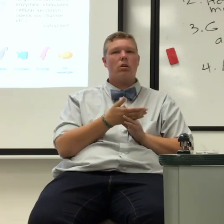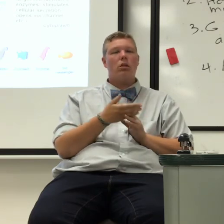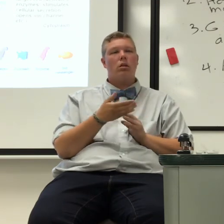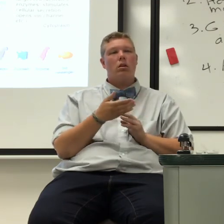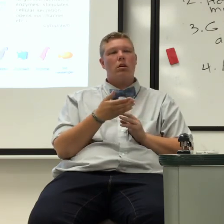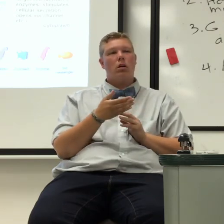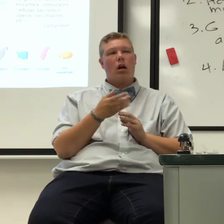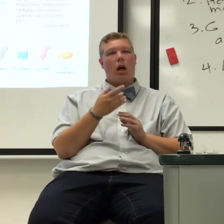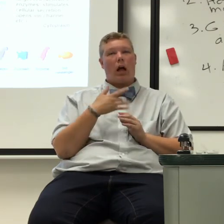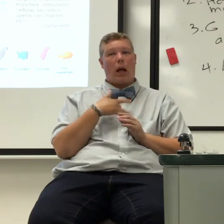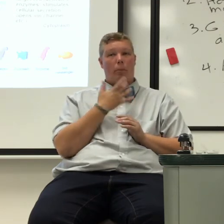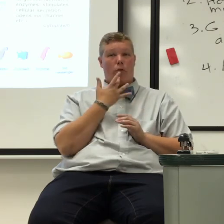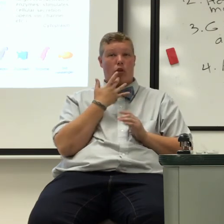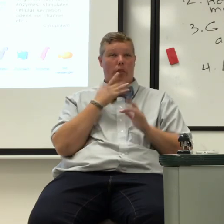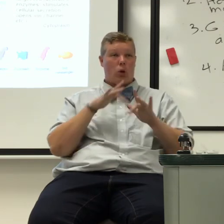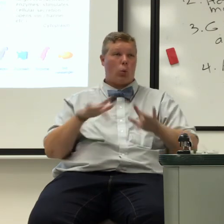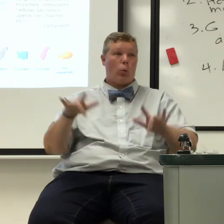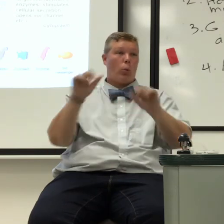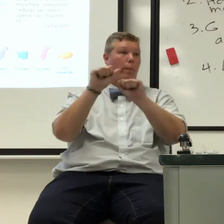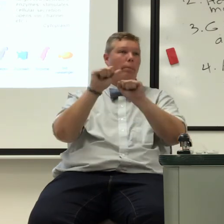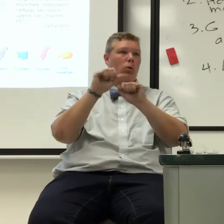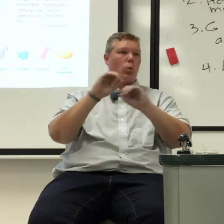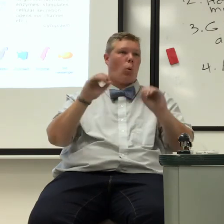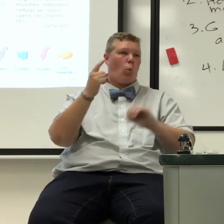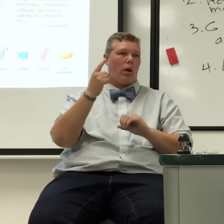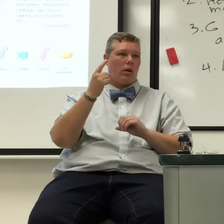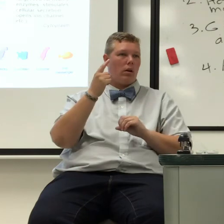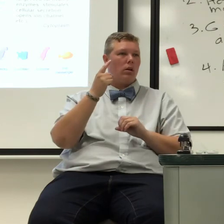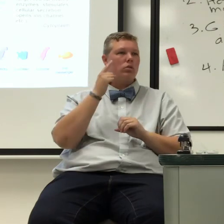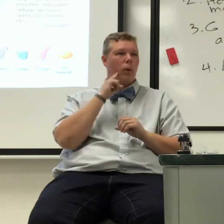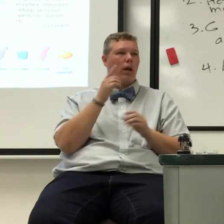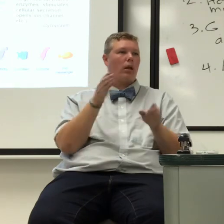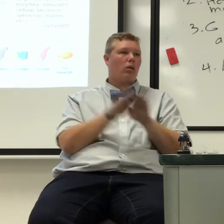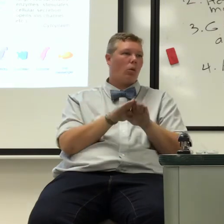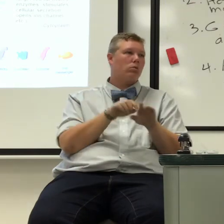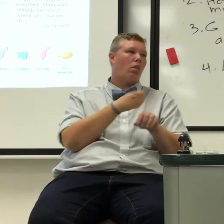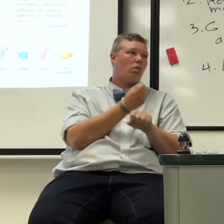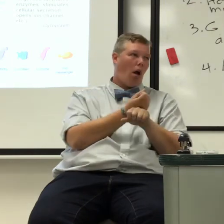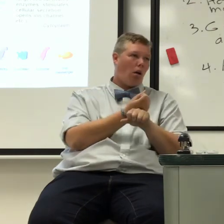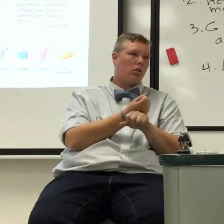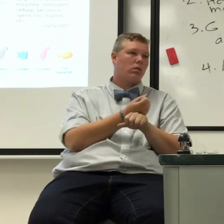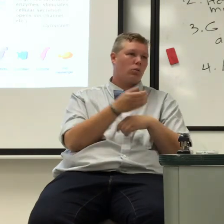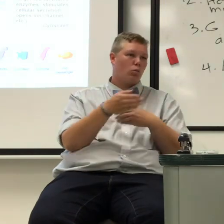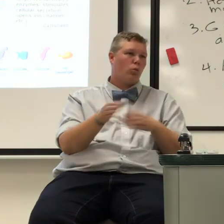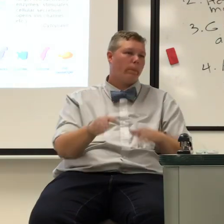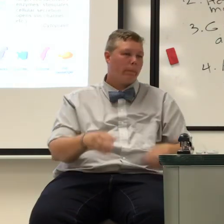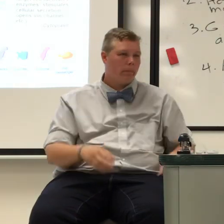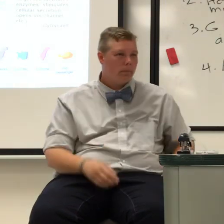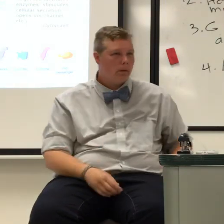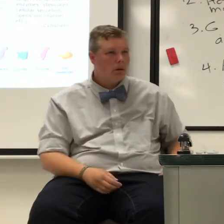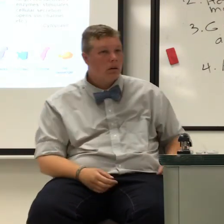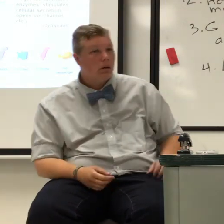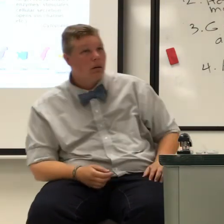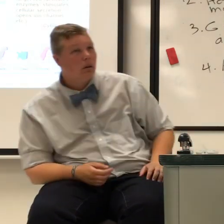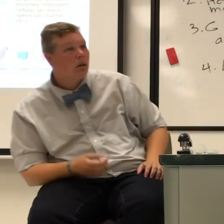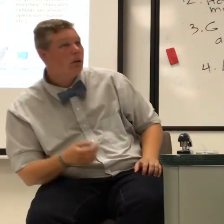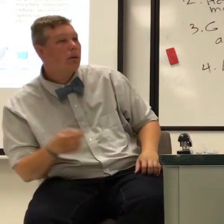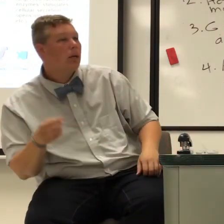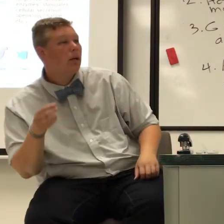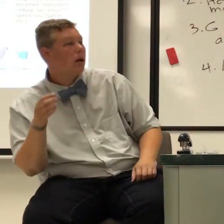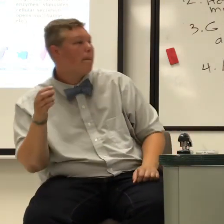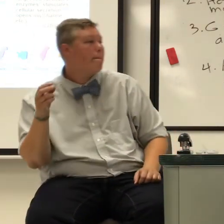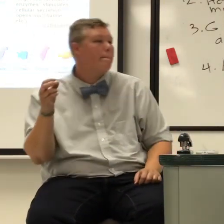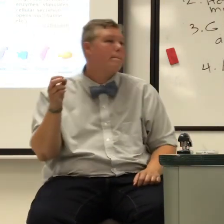to empty the room so I can leave the room. I'll lock the door to make sure it's closed tight. You can leave your things in here. Let's come back in